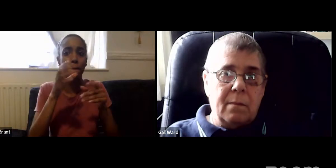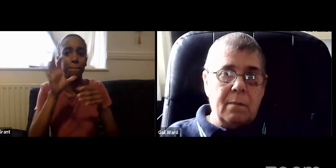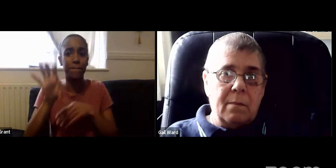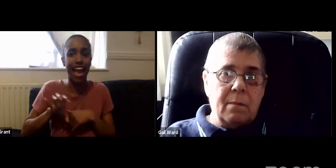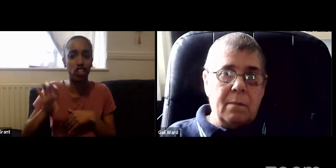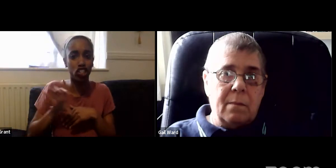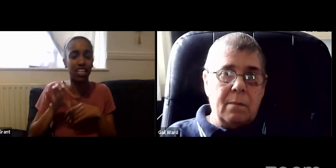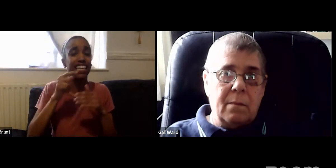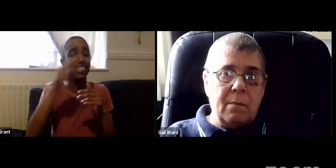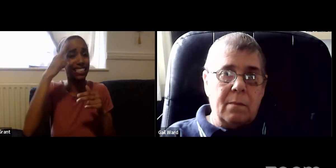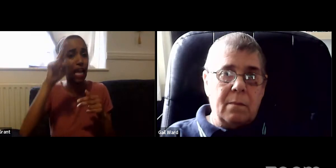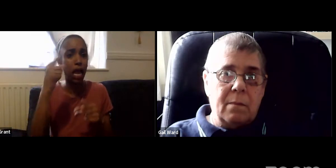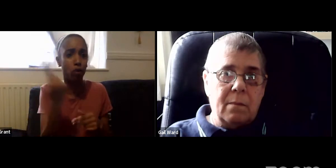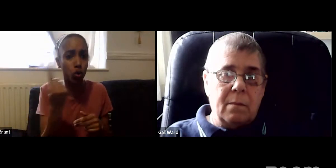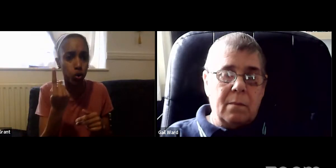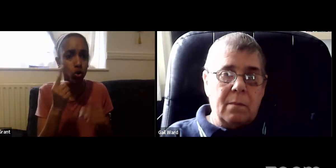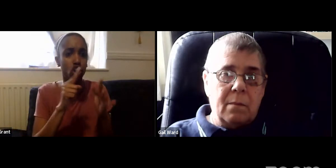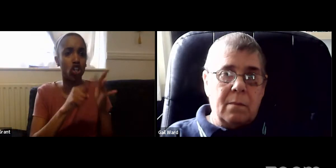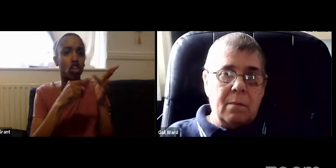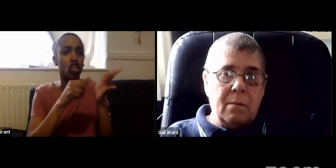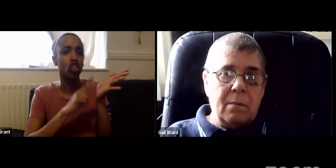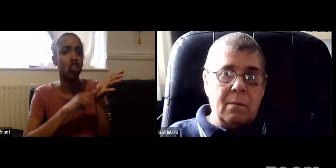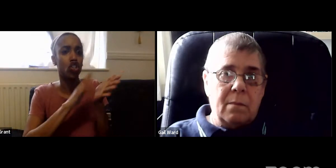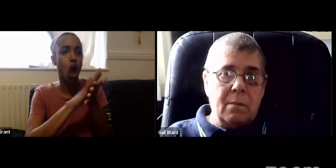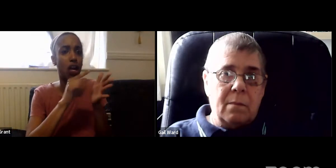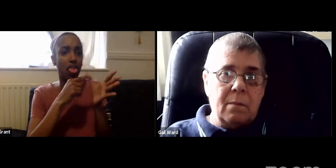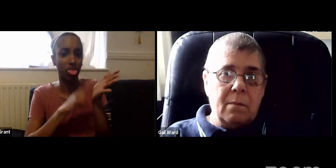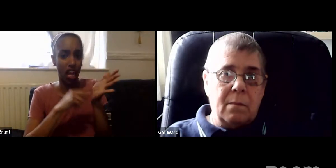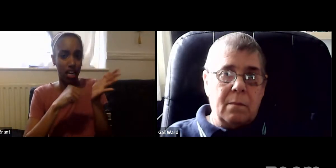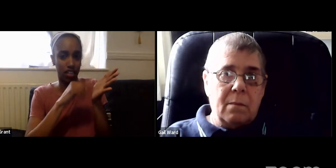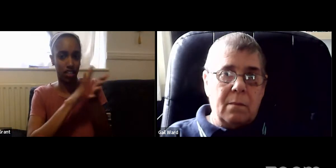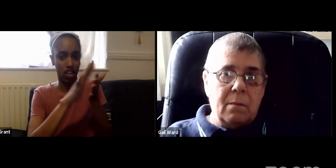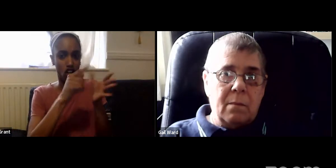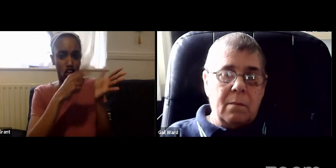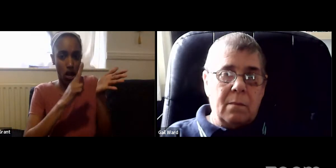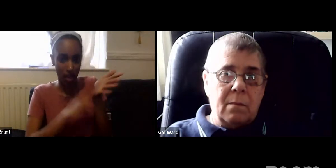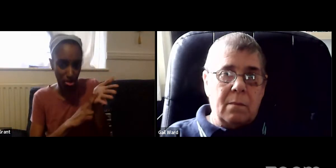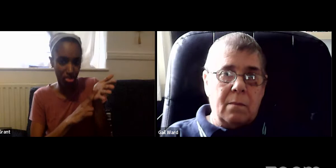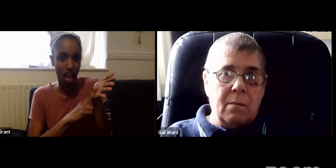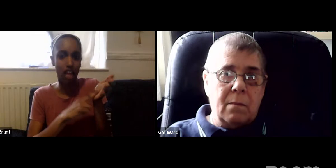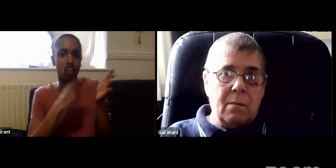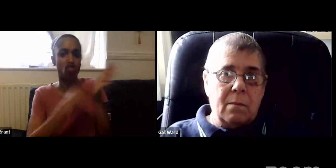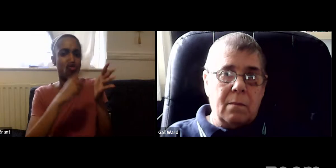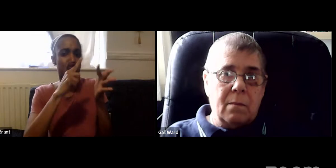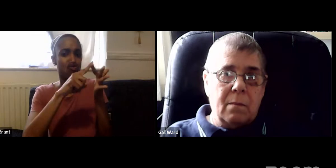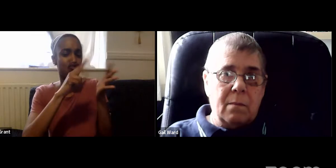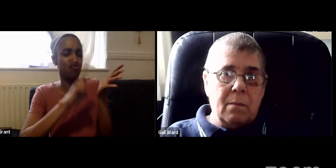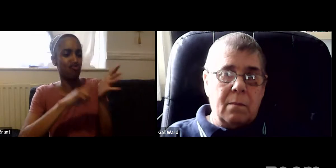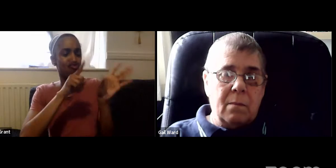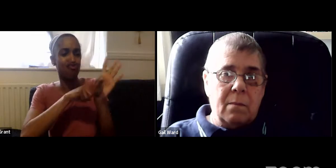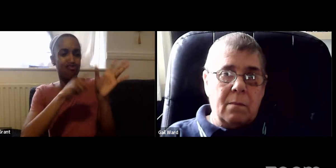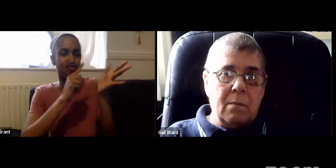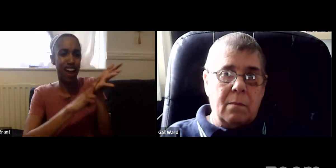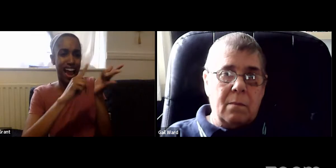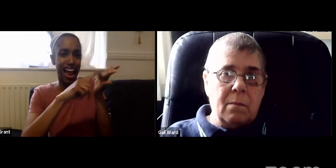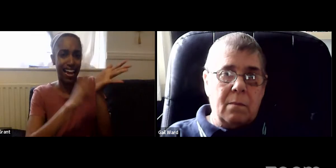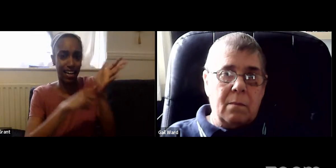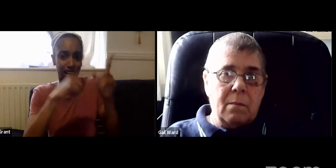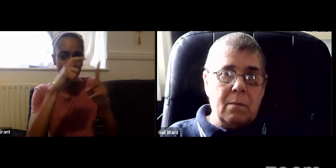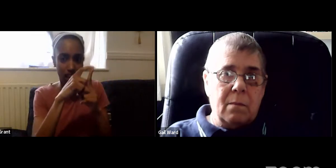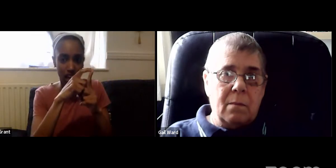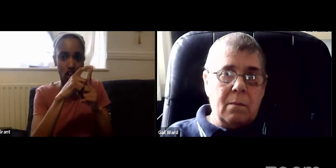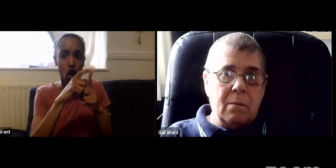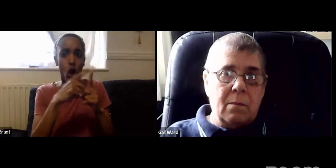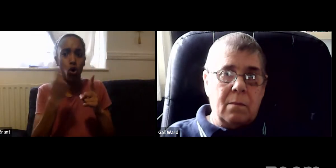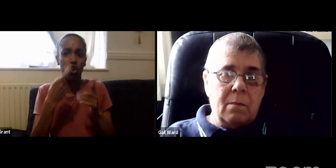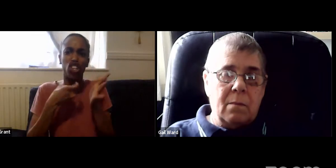campaigners were also alarmed by comments from Labour's new Shadow Secretary of State and Work Pensions, Jonathan Reynolds, suggesting that those who work should be